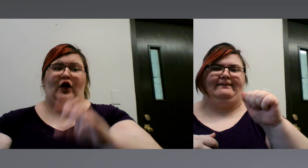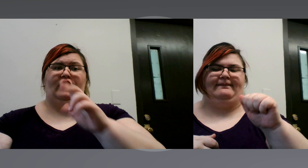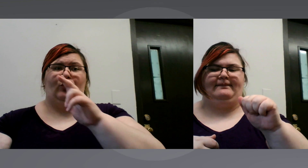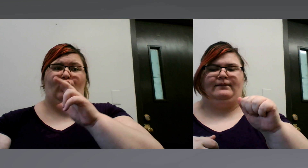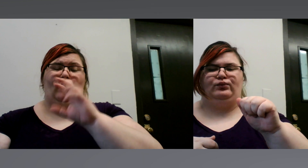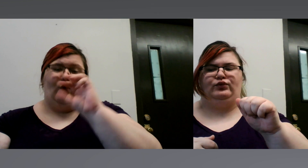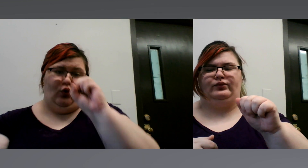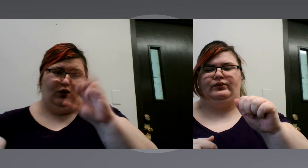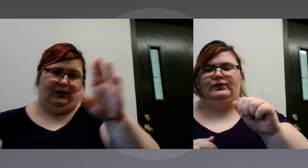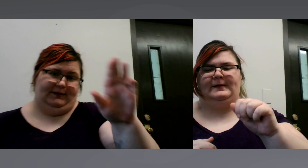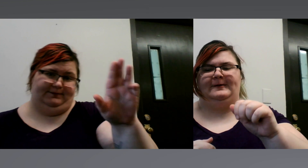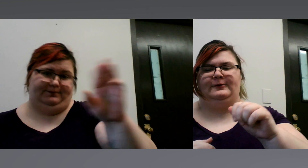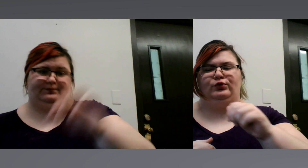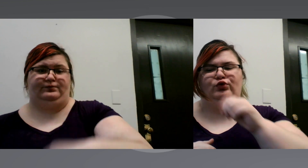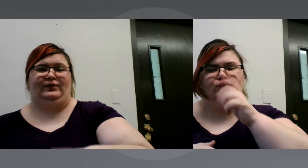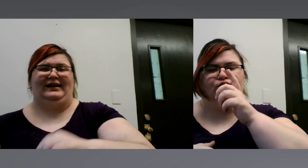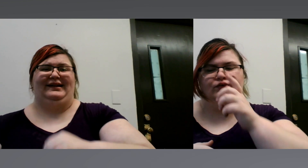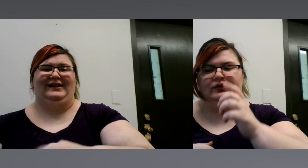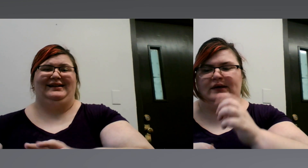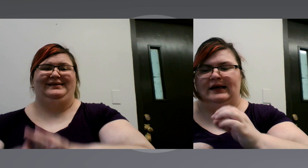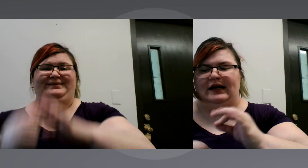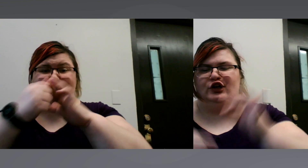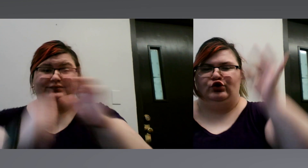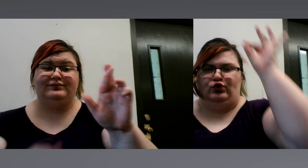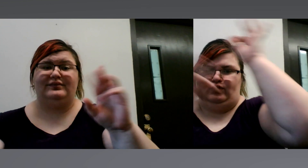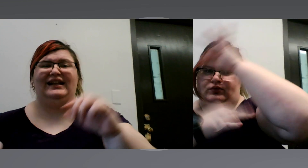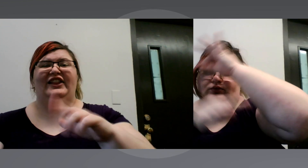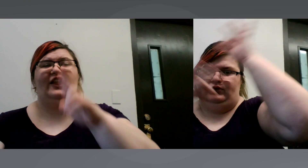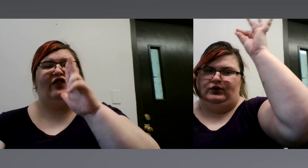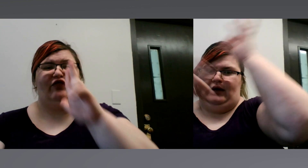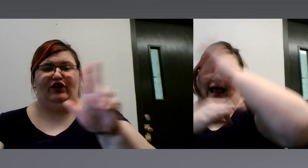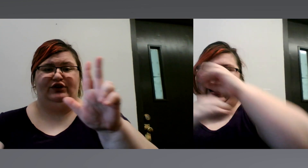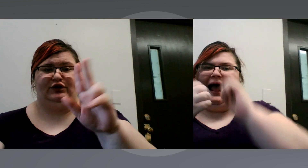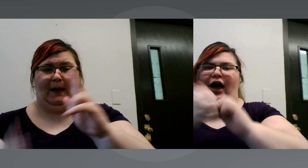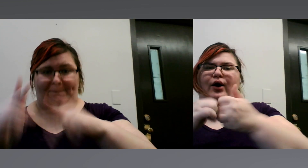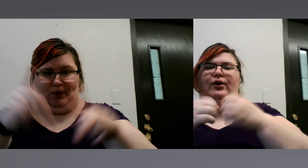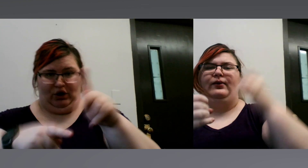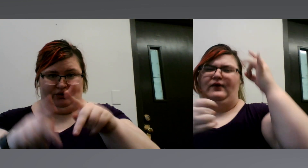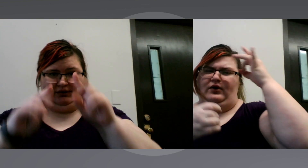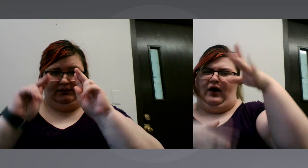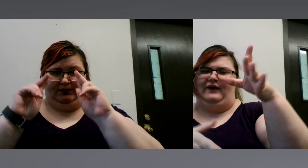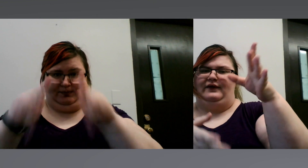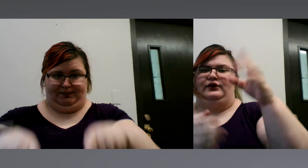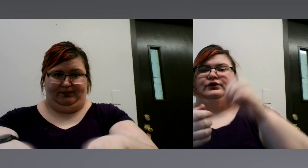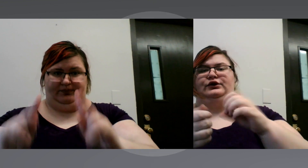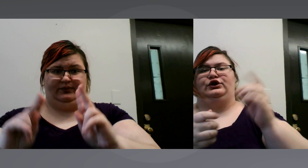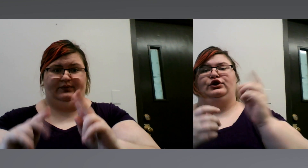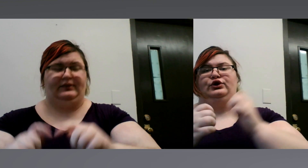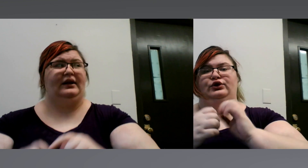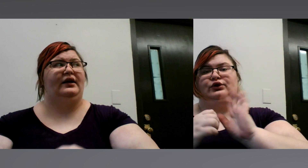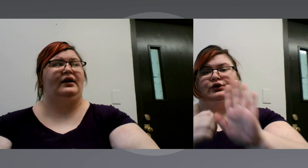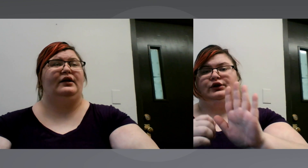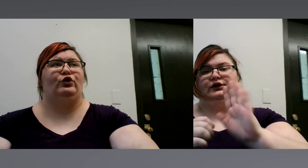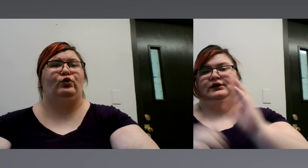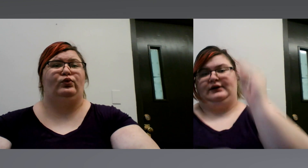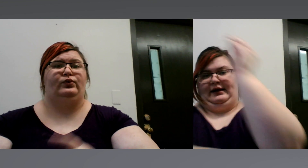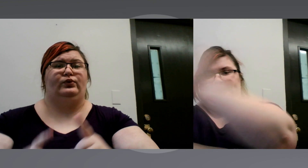Lasagna landed in her hair. The jug shattered, which caused the students to look to figure out what was going